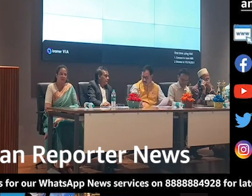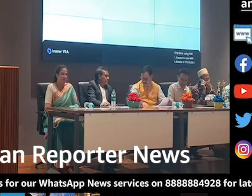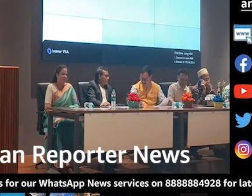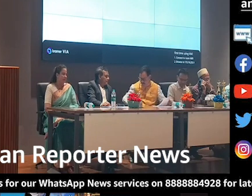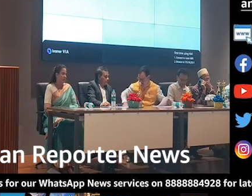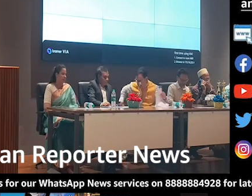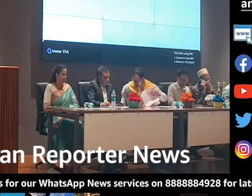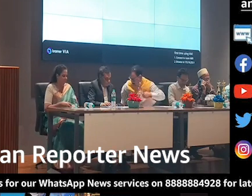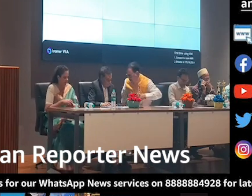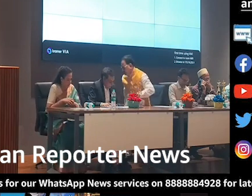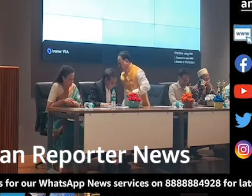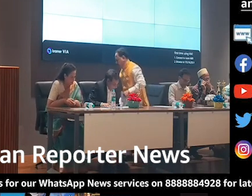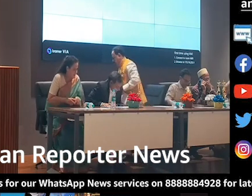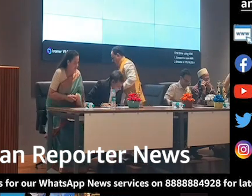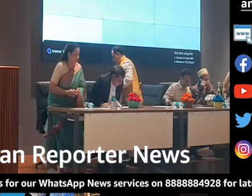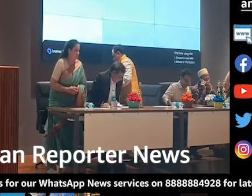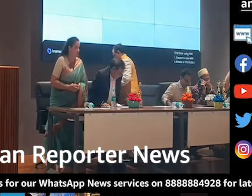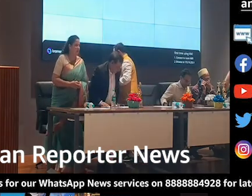please.